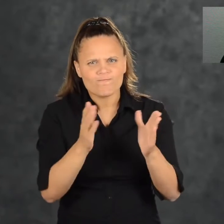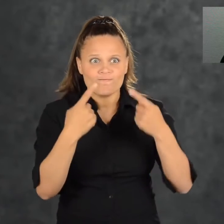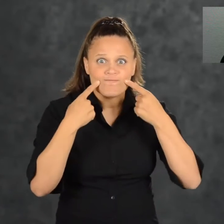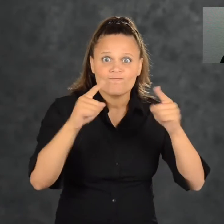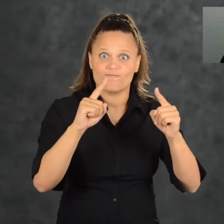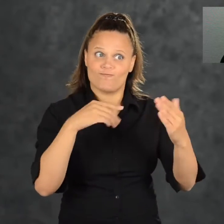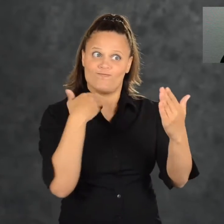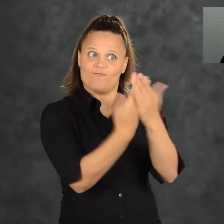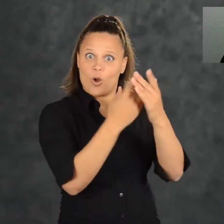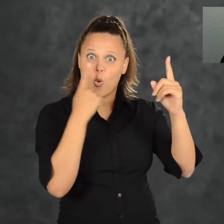Without the IEP,